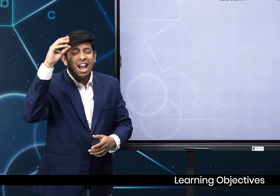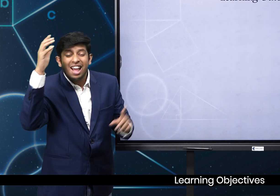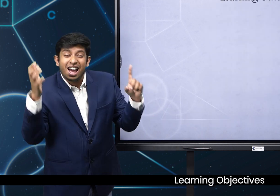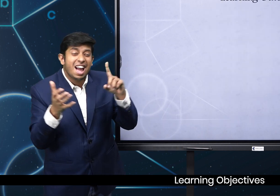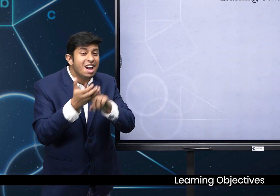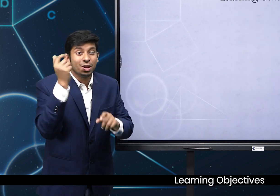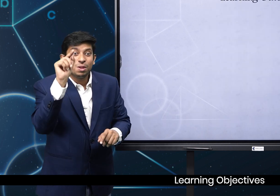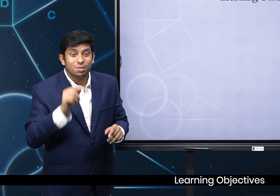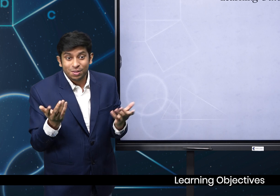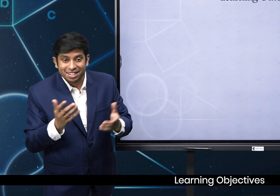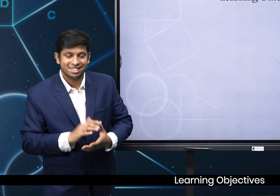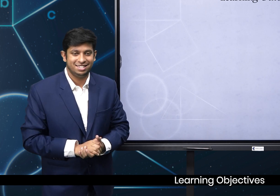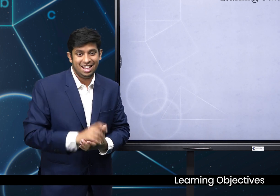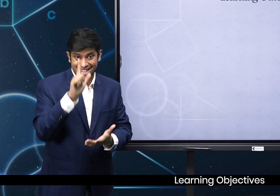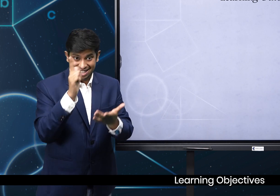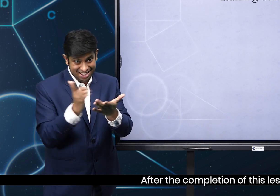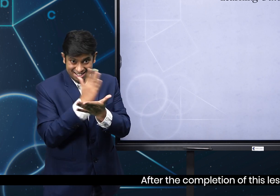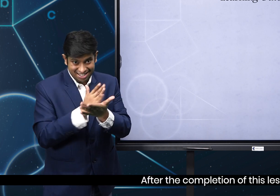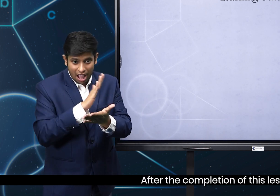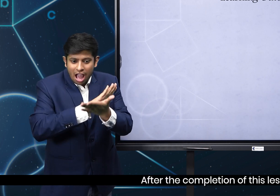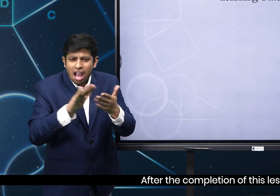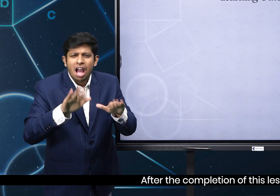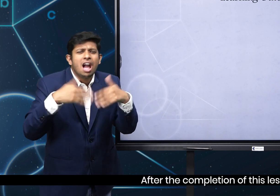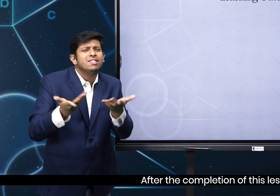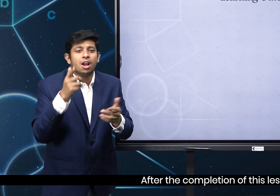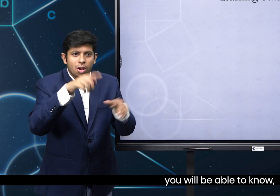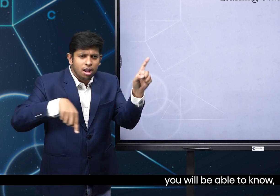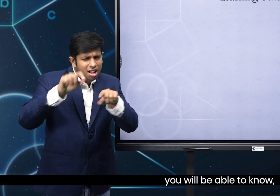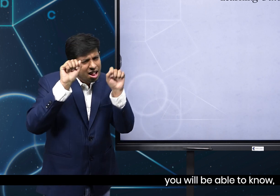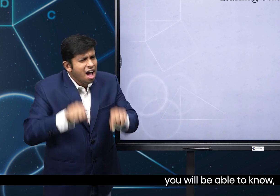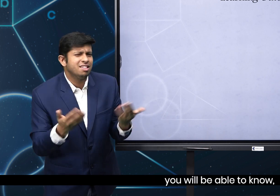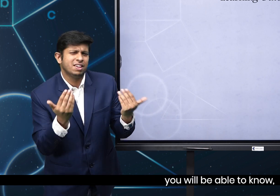Learning outcomes. After the completion of this lesson, you will be able to know